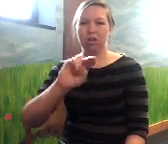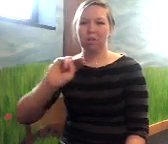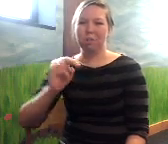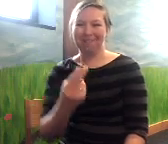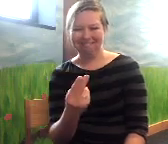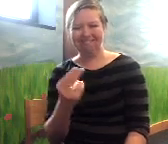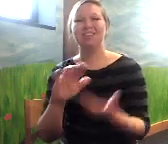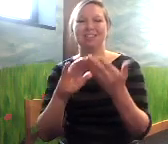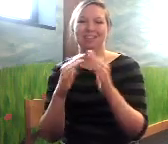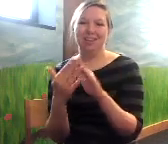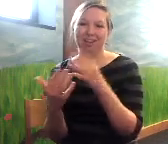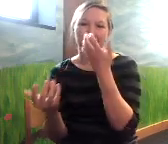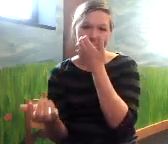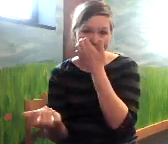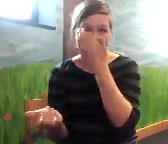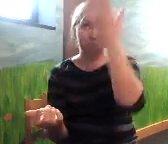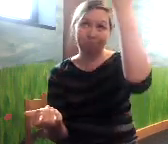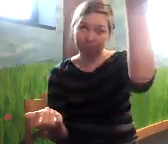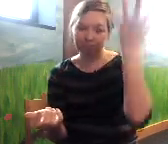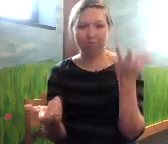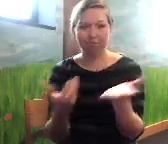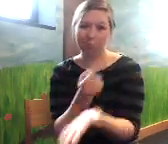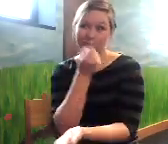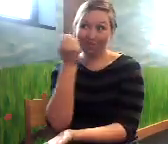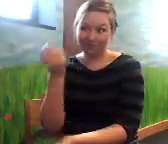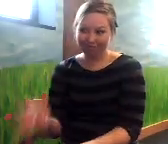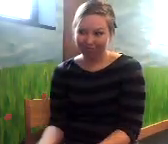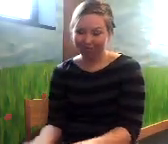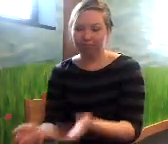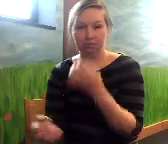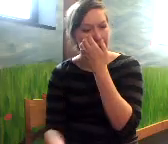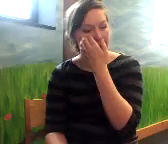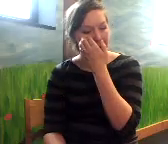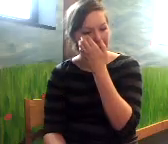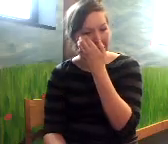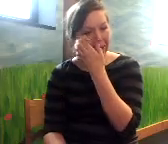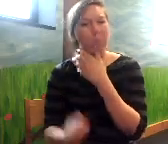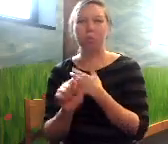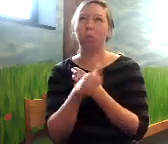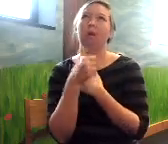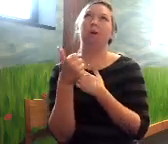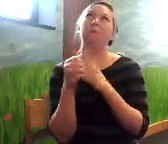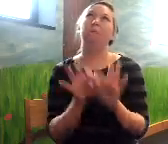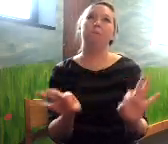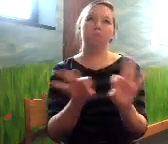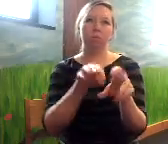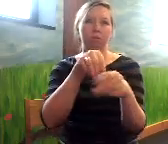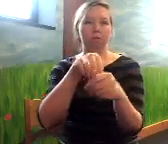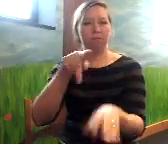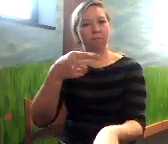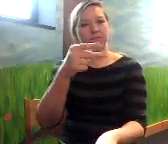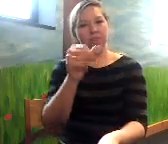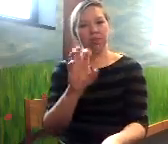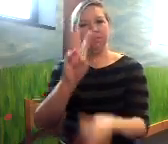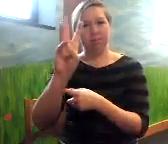phase 6? Well, it is in this phase that we start to hear a lot of very